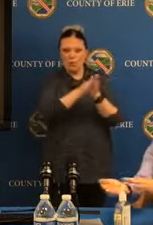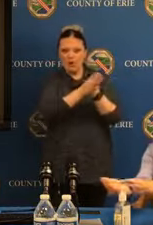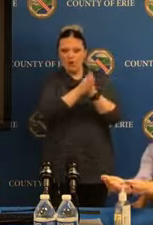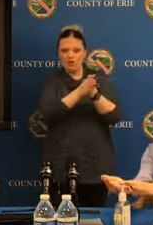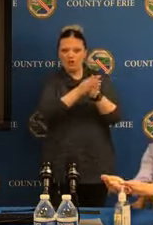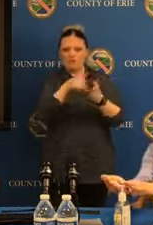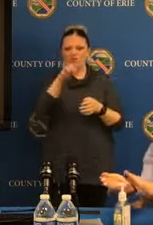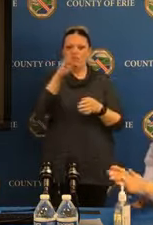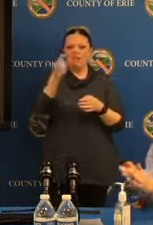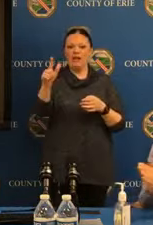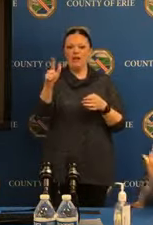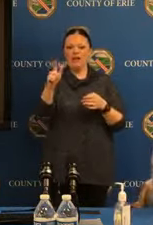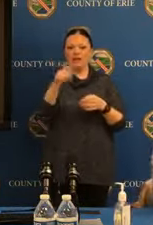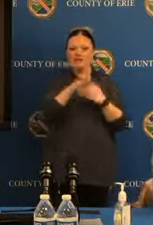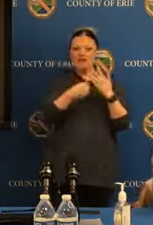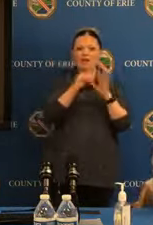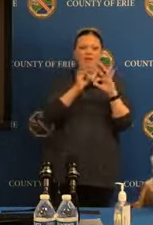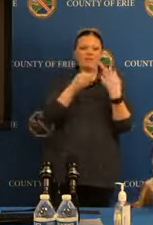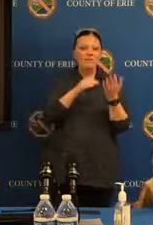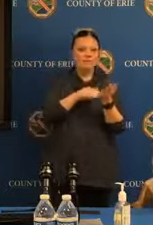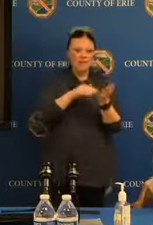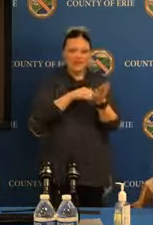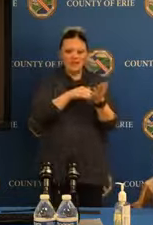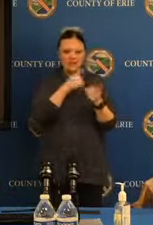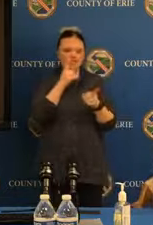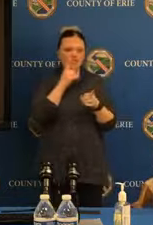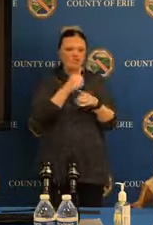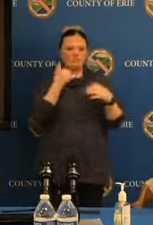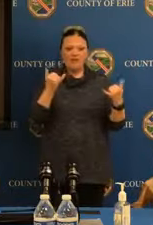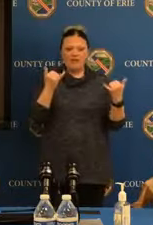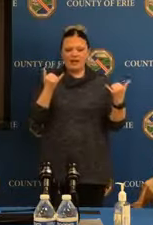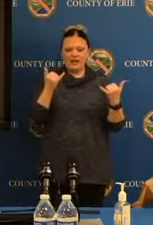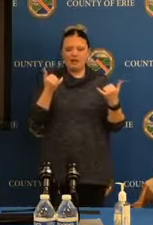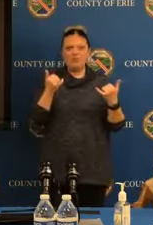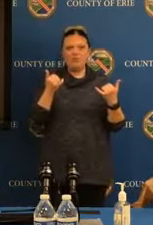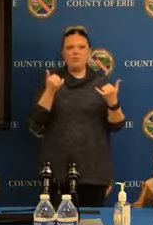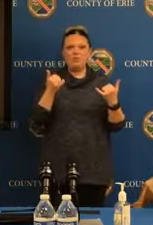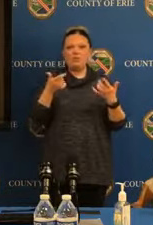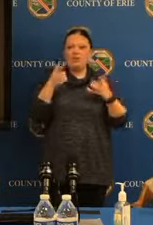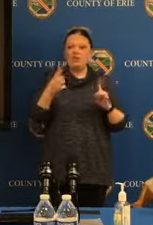is everybody's family doctor at this point, let us go